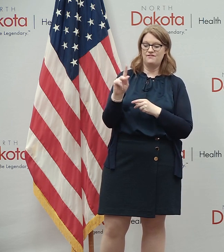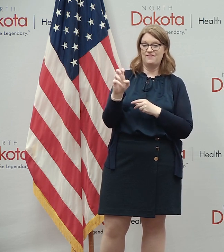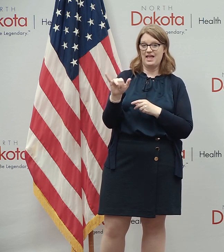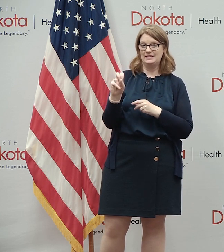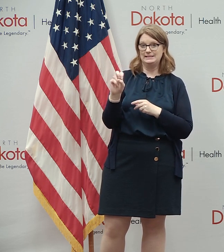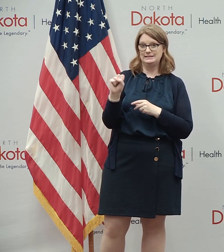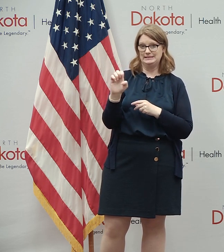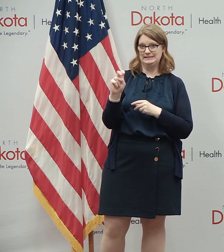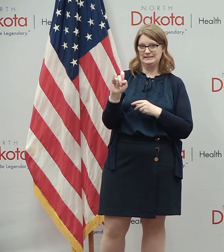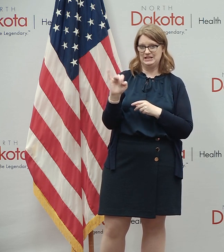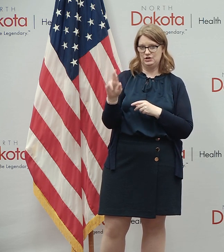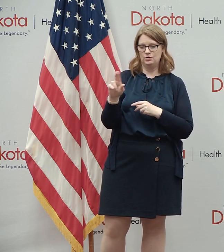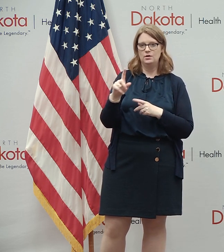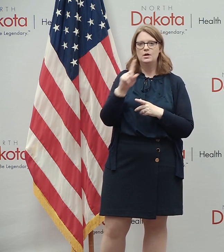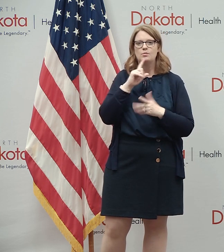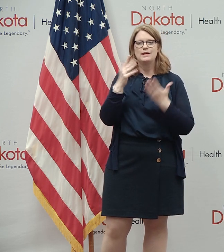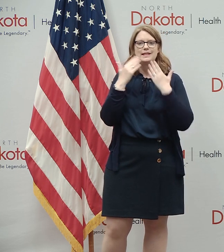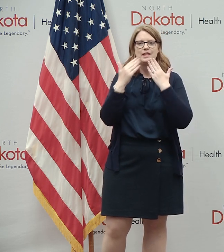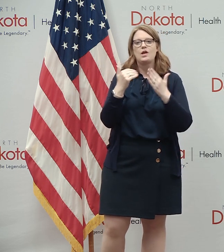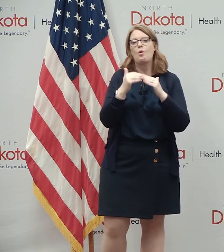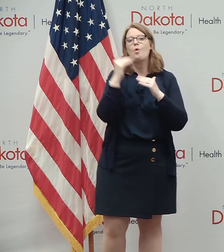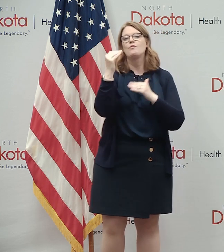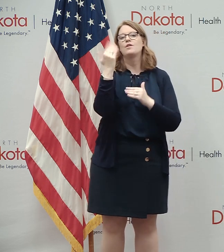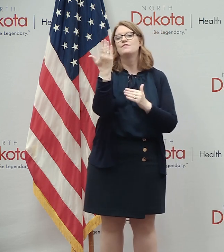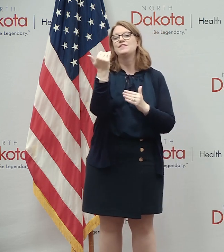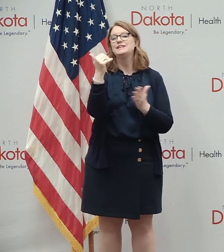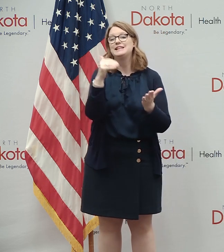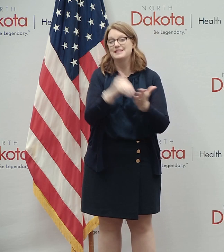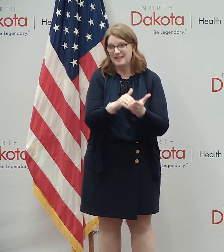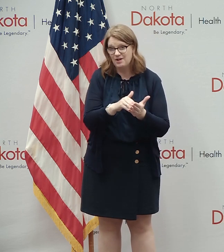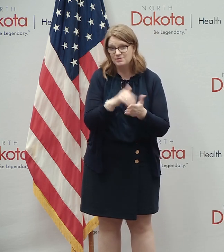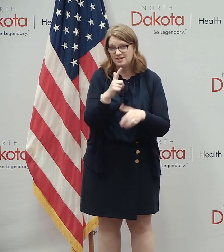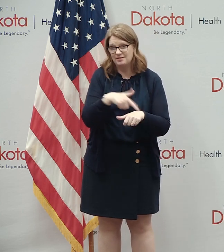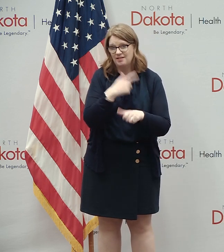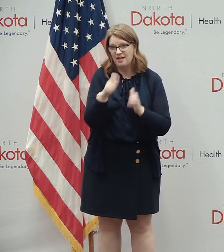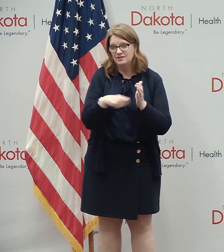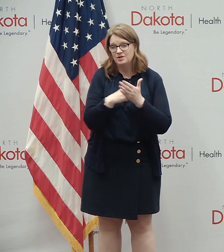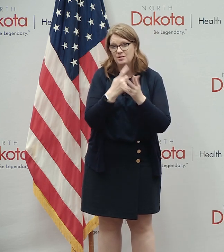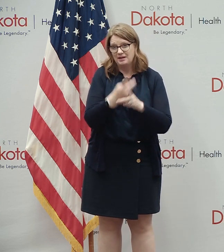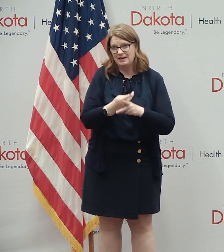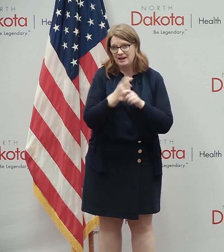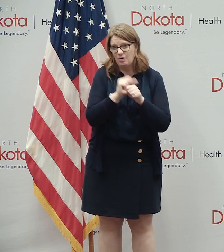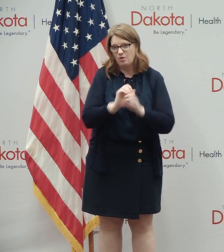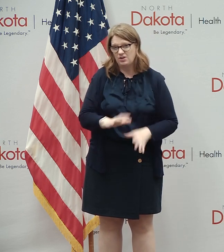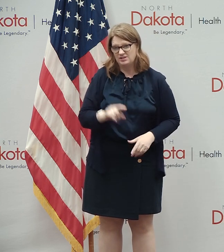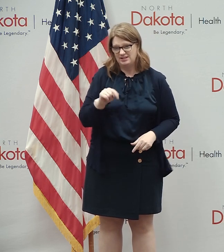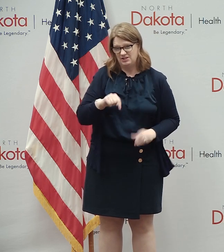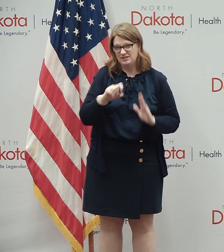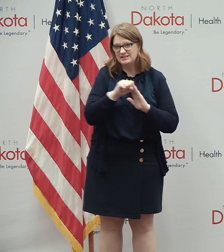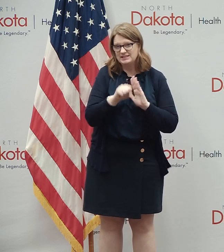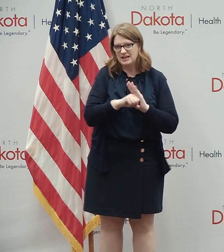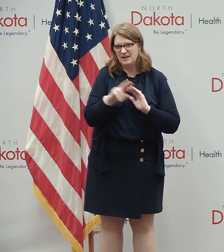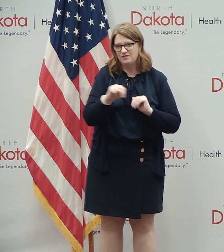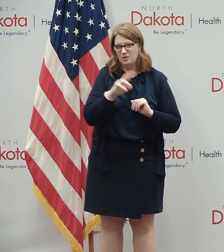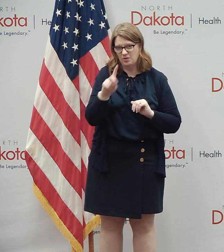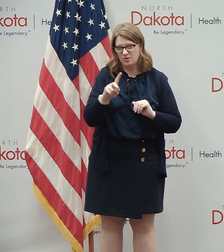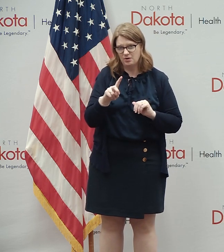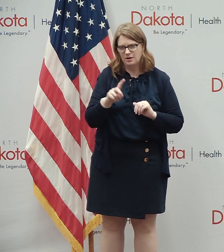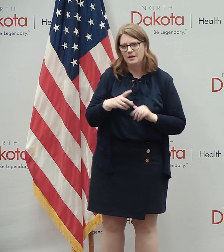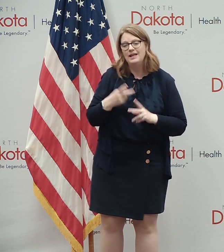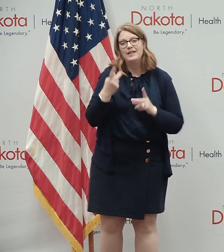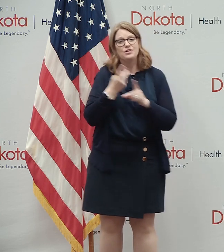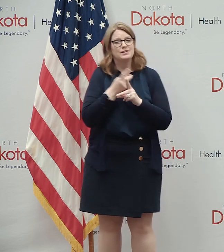as you did, want to thank the over 15,000 long-term care workers in the state of North Dakota that are caring for nearly